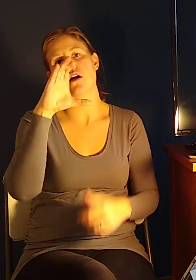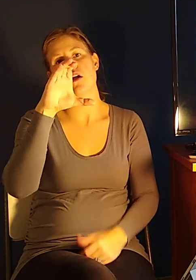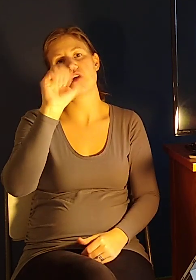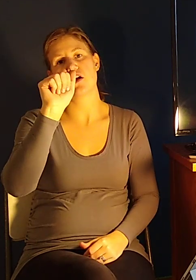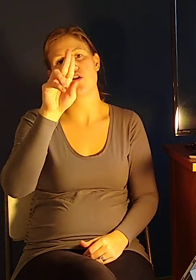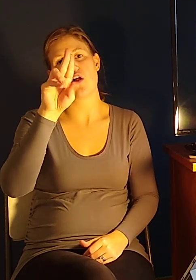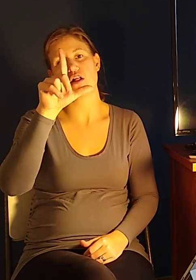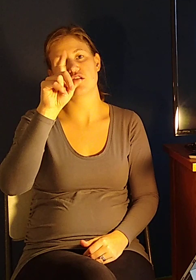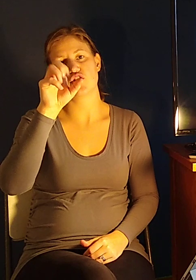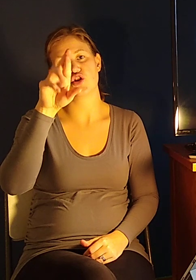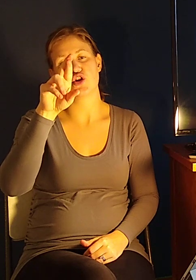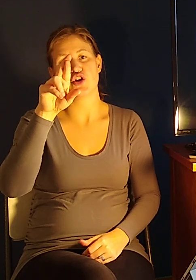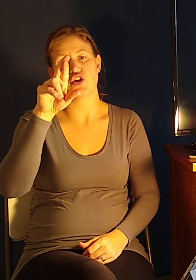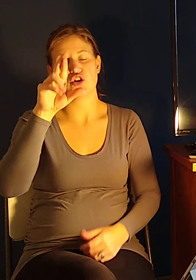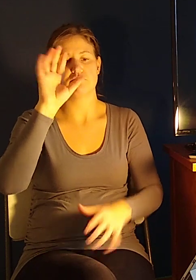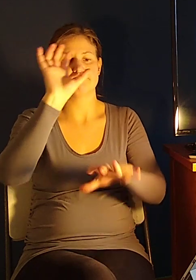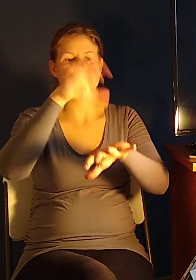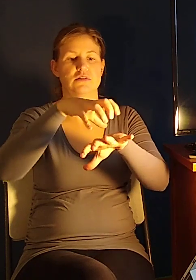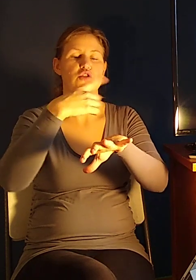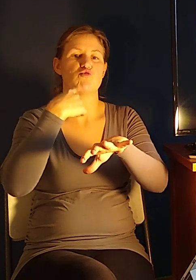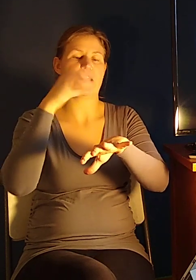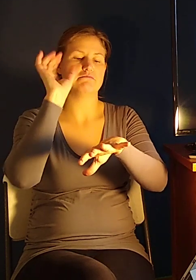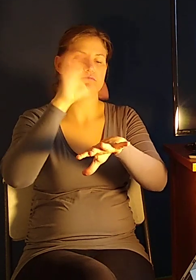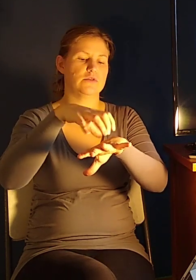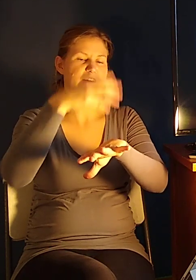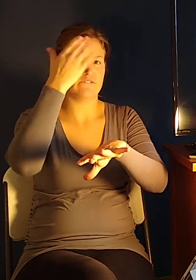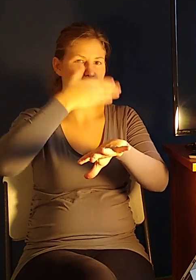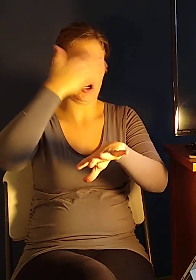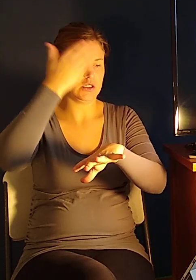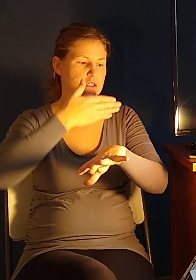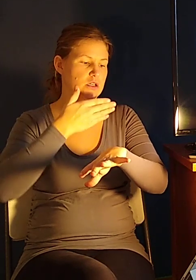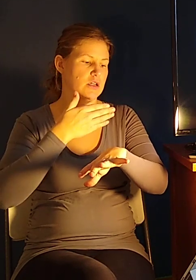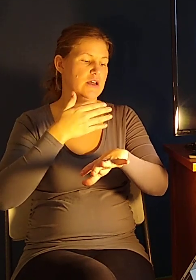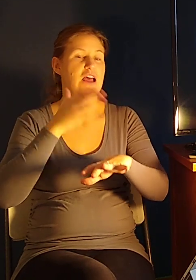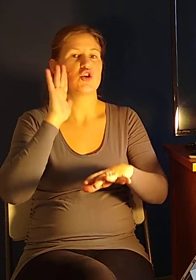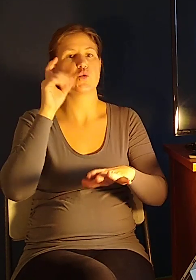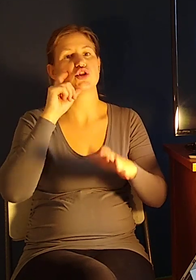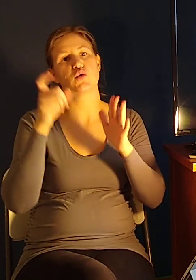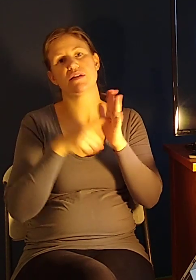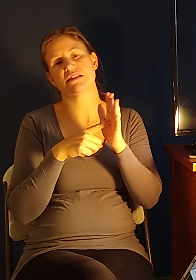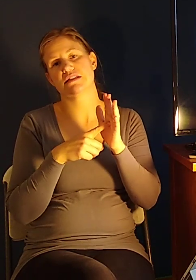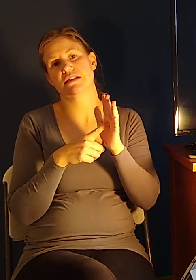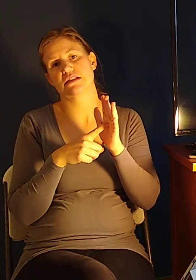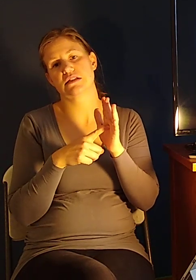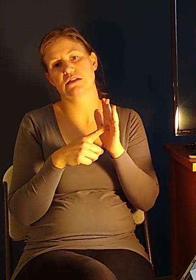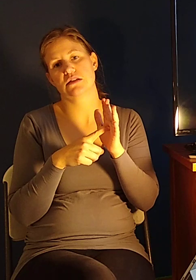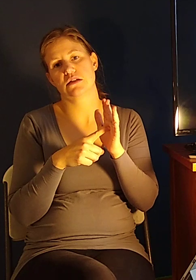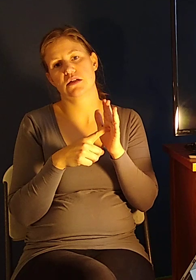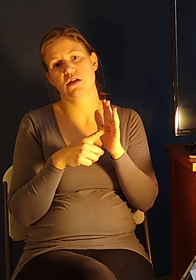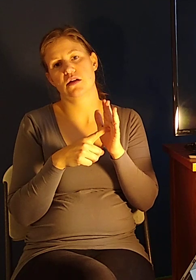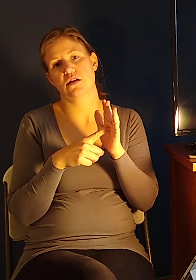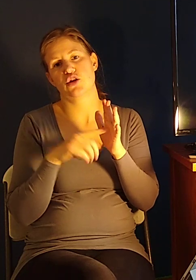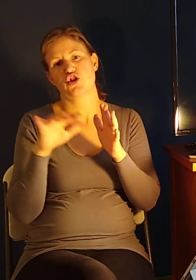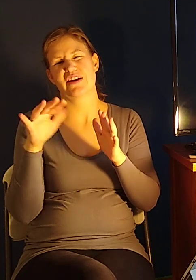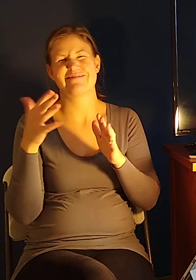Calder piece in red in front of it. And then you'll notice that there's a kind of a larger,